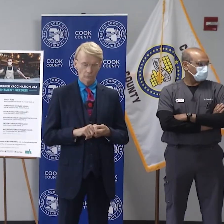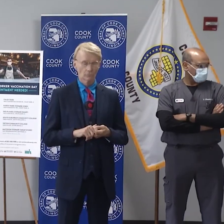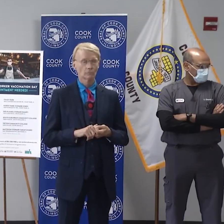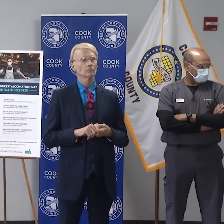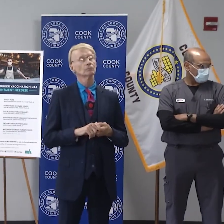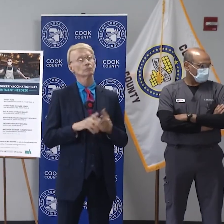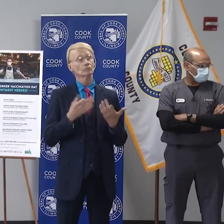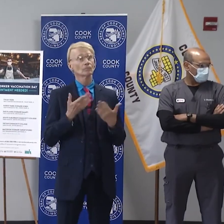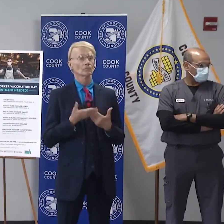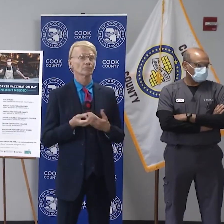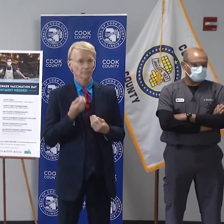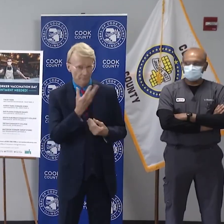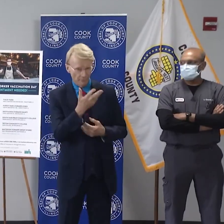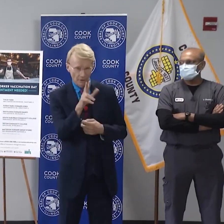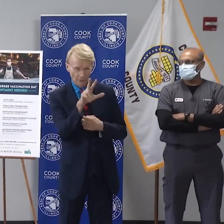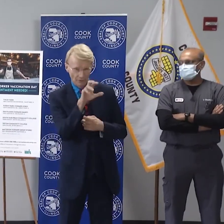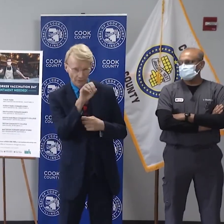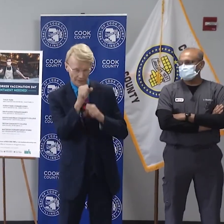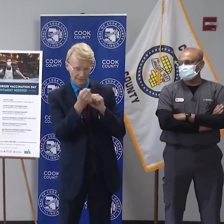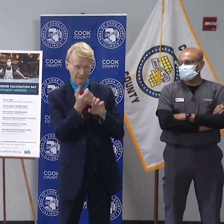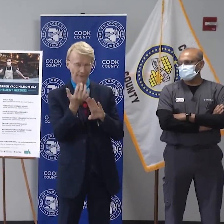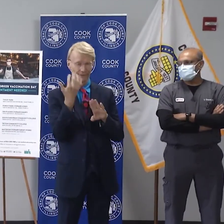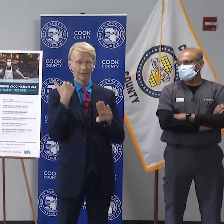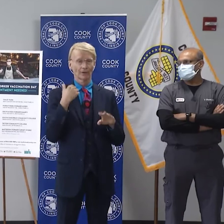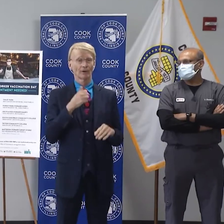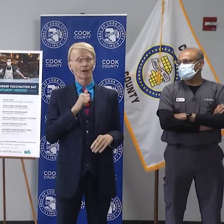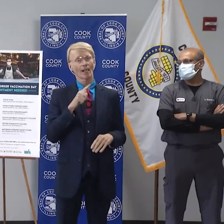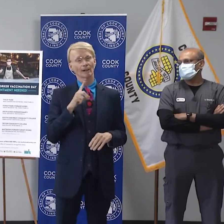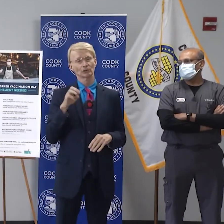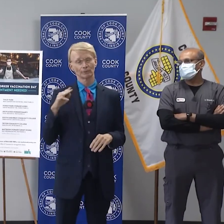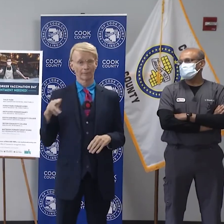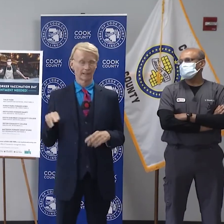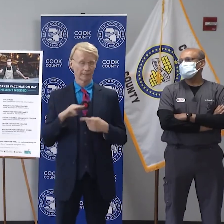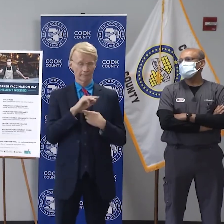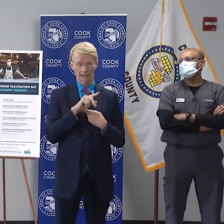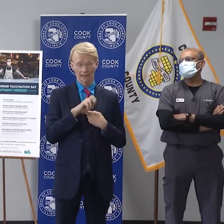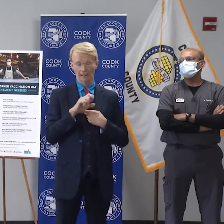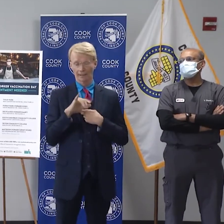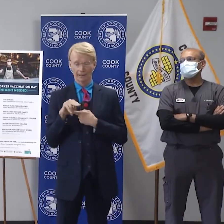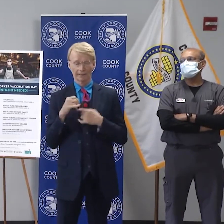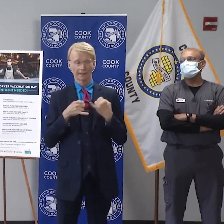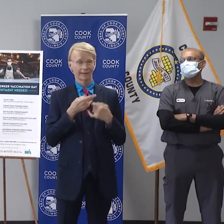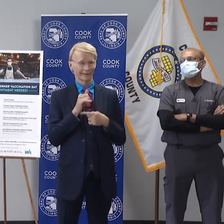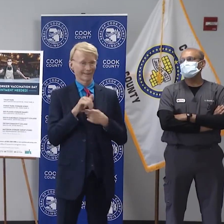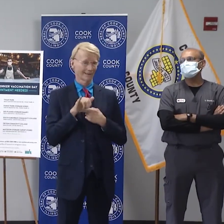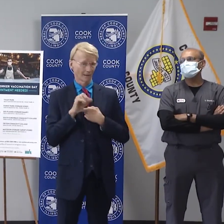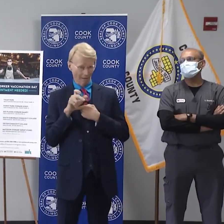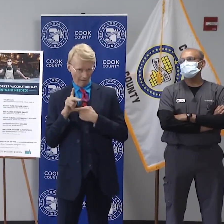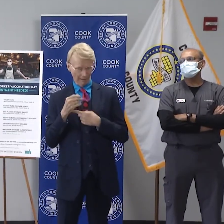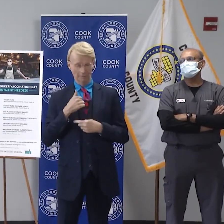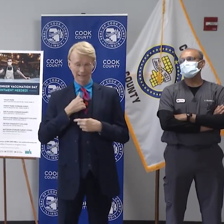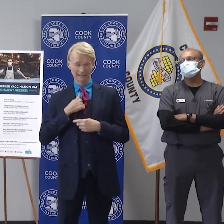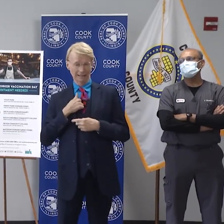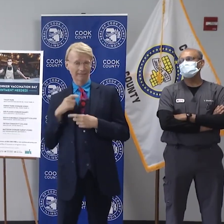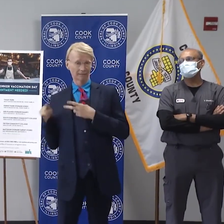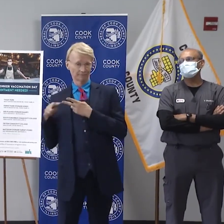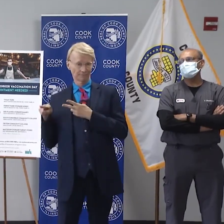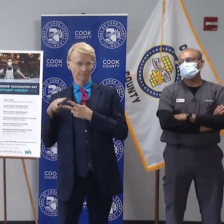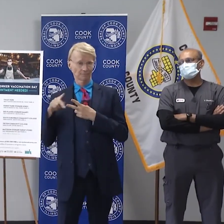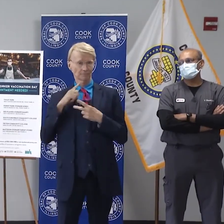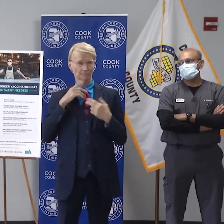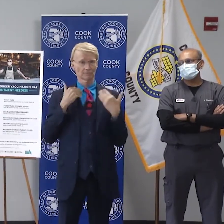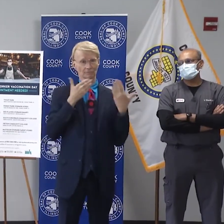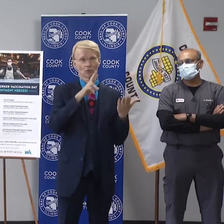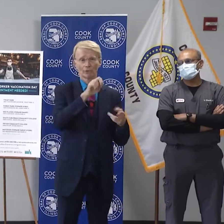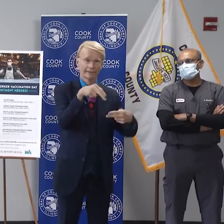Sure. So almost 30 years ago, Alderman Madeline Hathcock, who was the alderman of the second ward at the time, and myself proposed